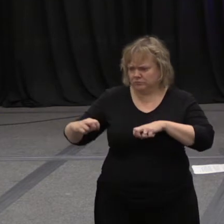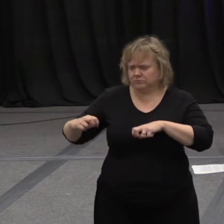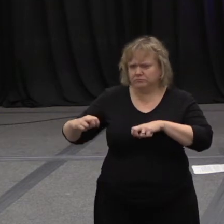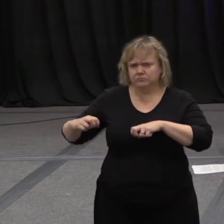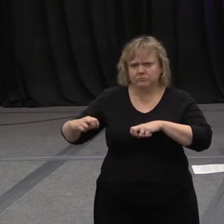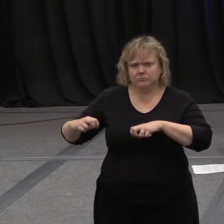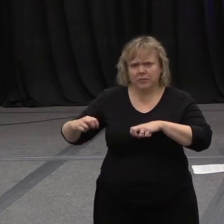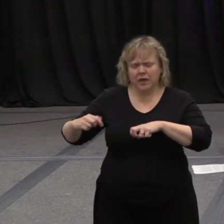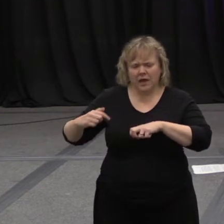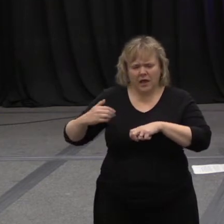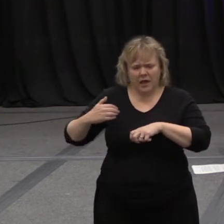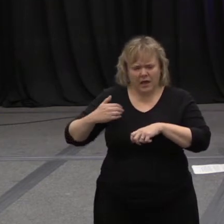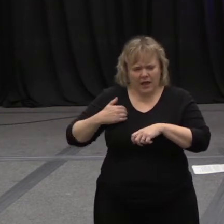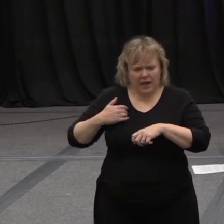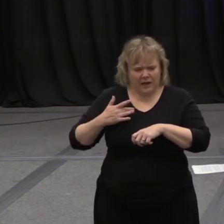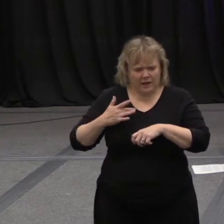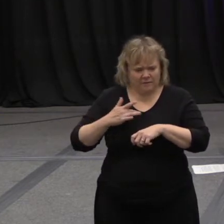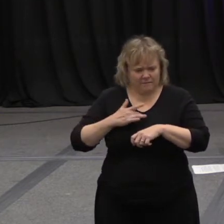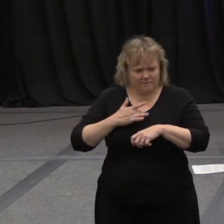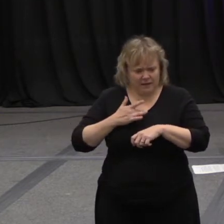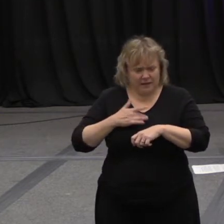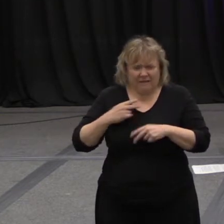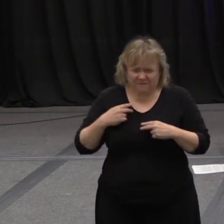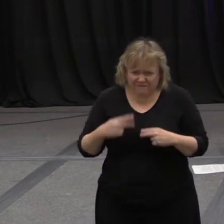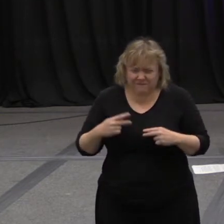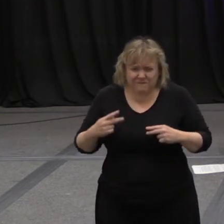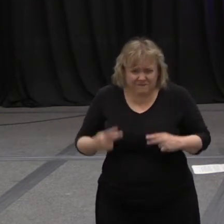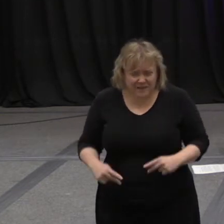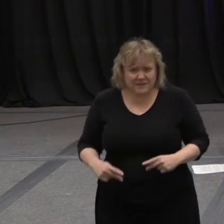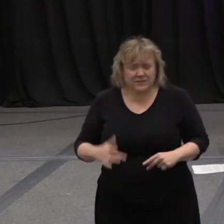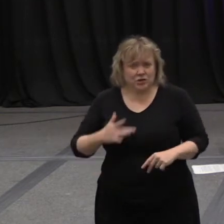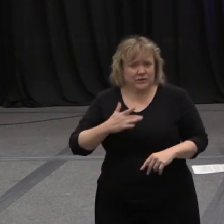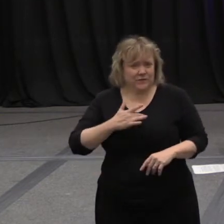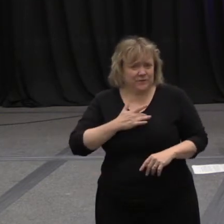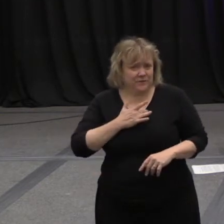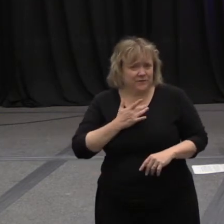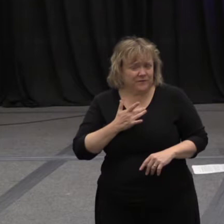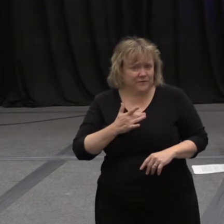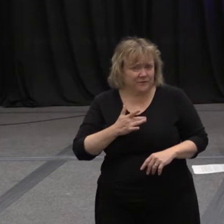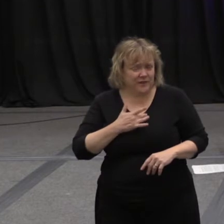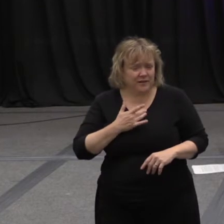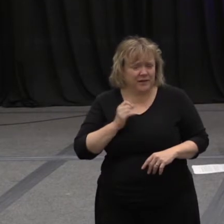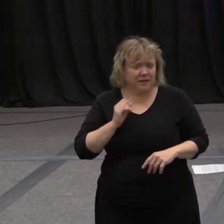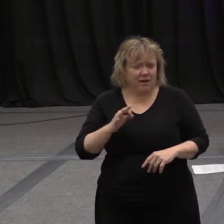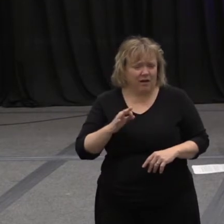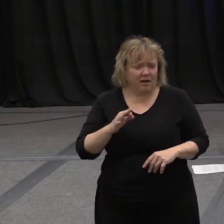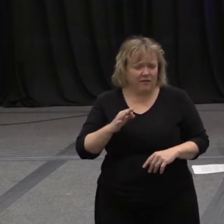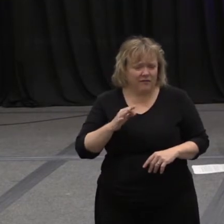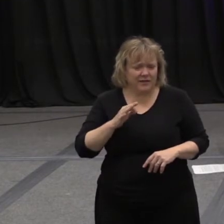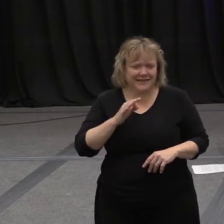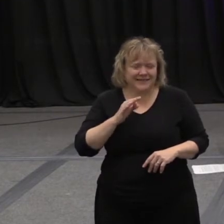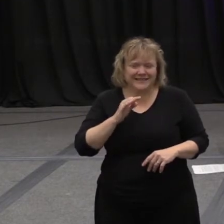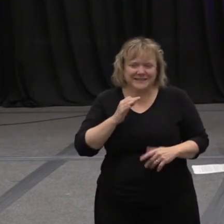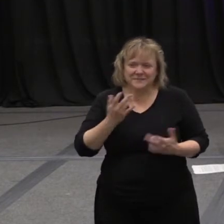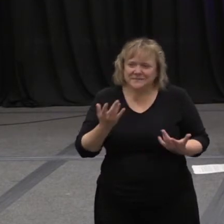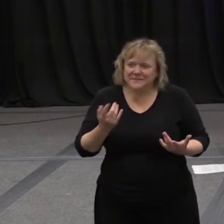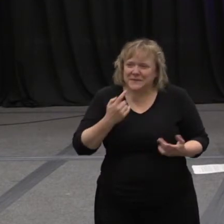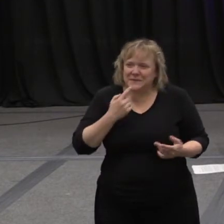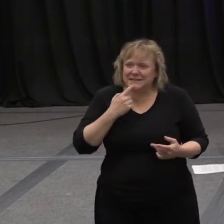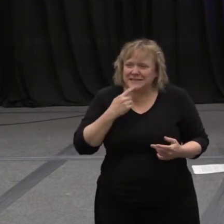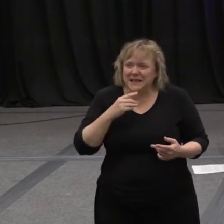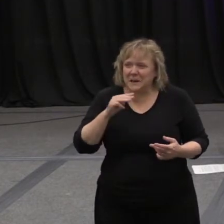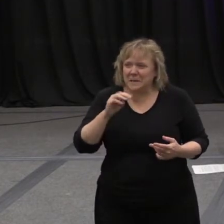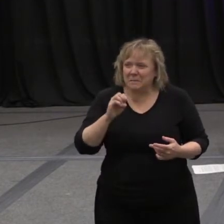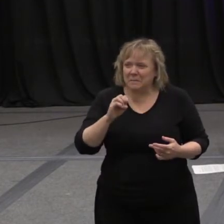just had this incredible physiological sensation of not melting, but just